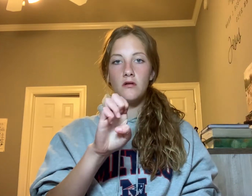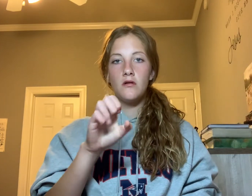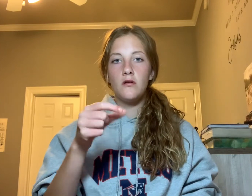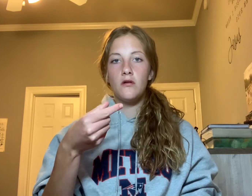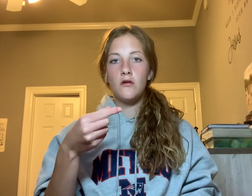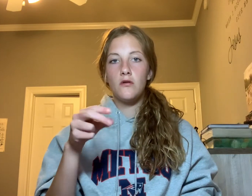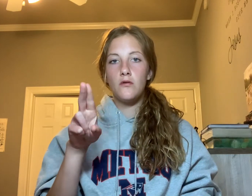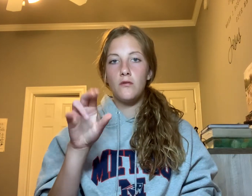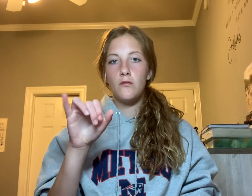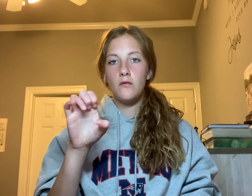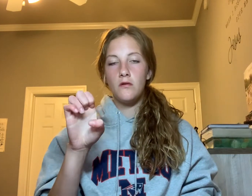Place.